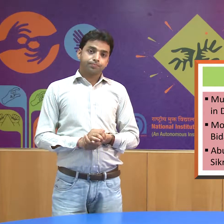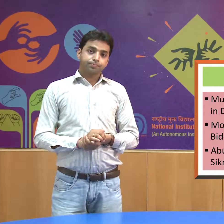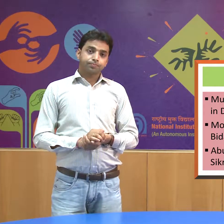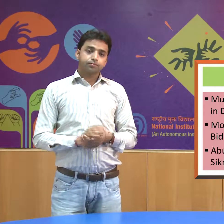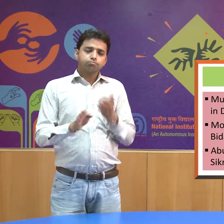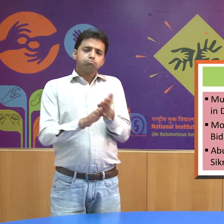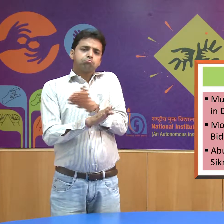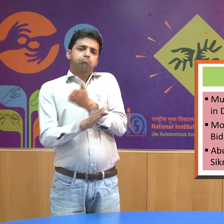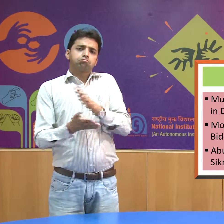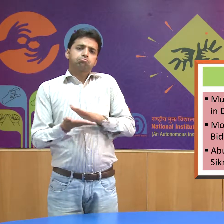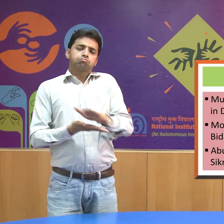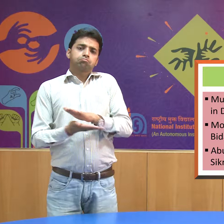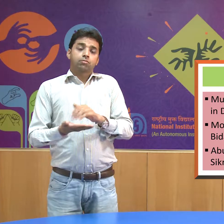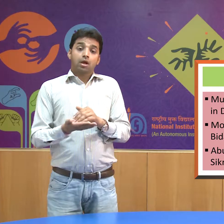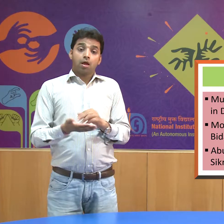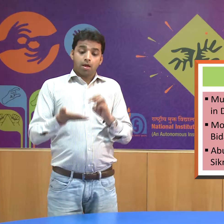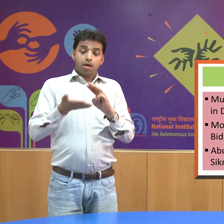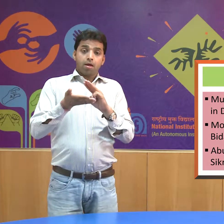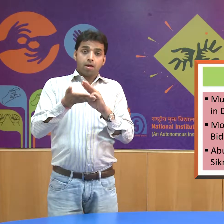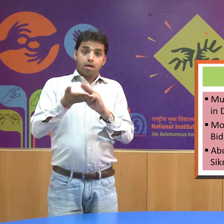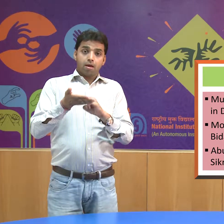Beside them, Muhammad Gwan's Madrasa,